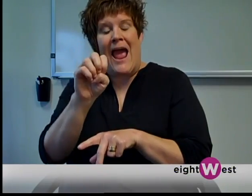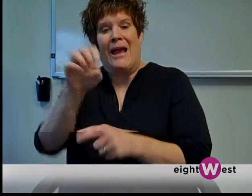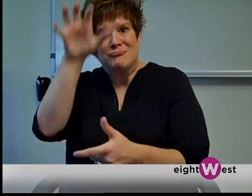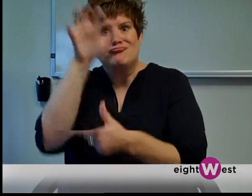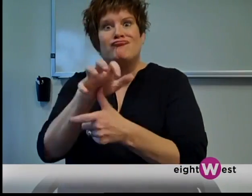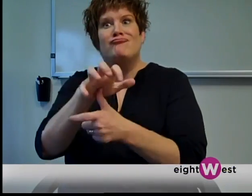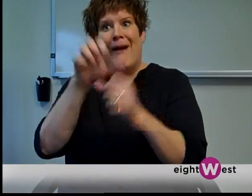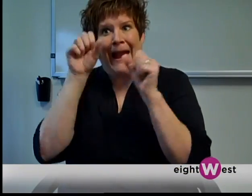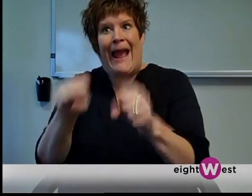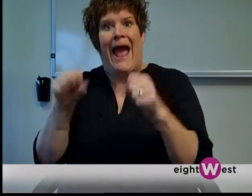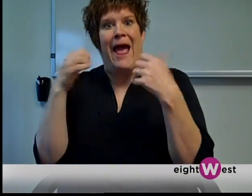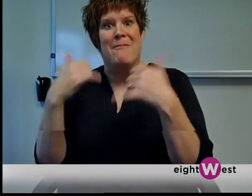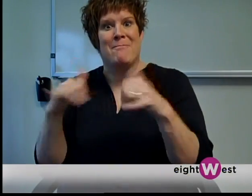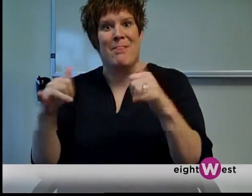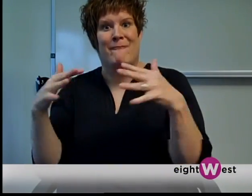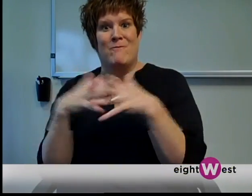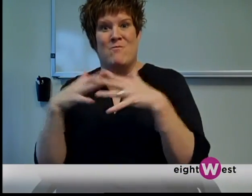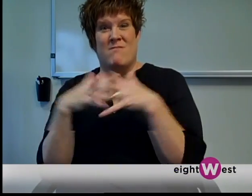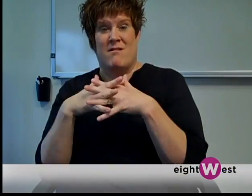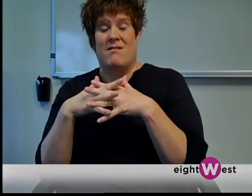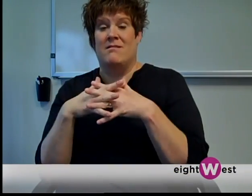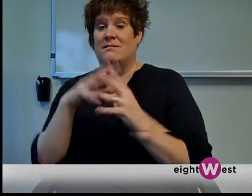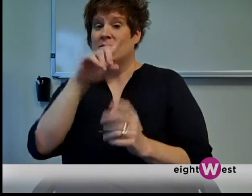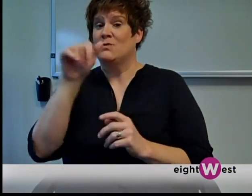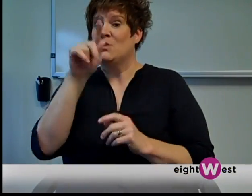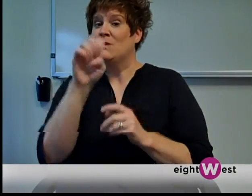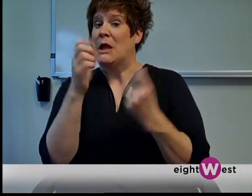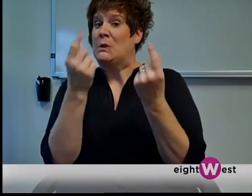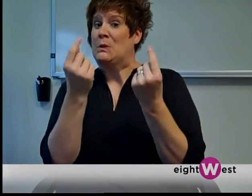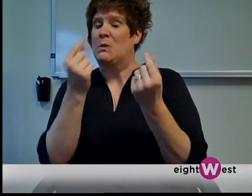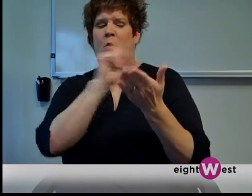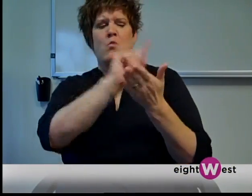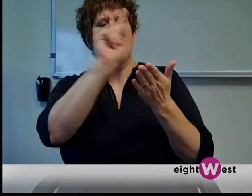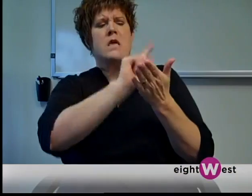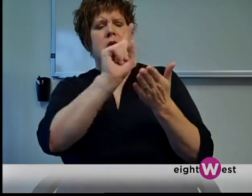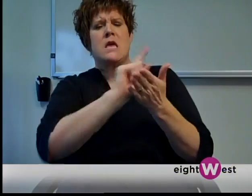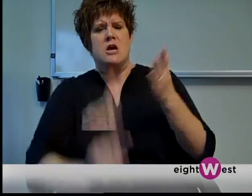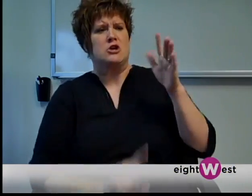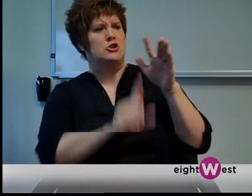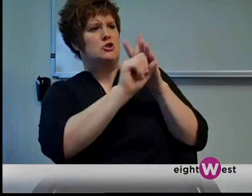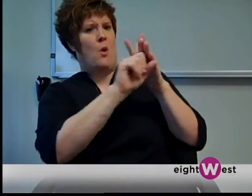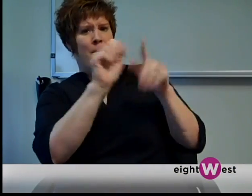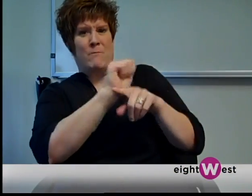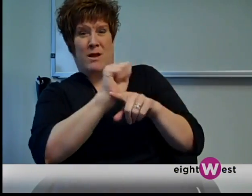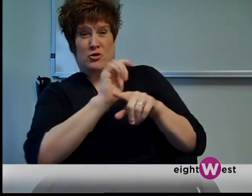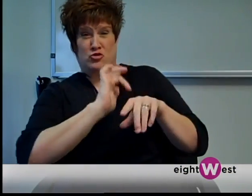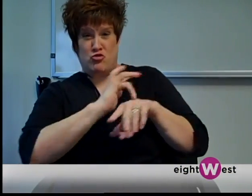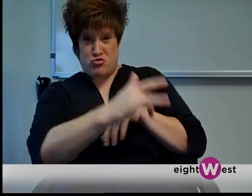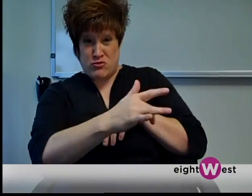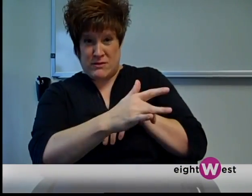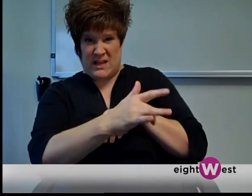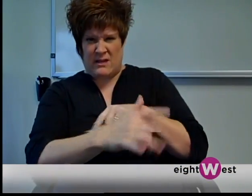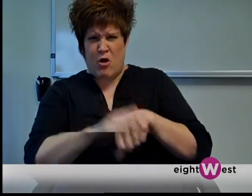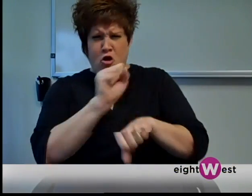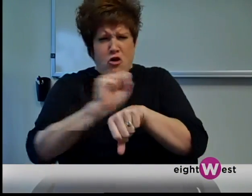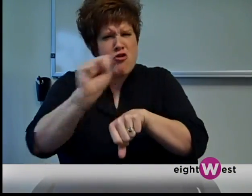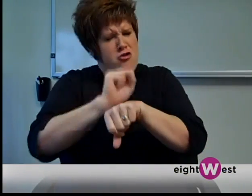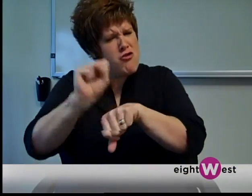the body movements are. Granted, I do a lot of talking with my hands, but it's not purposeful in that way, which I noticed that's different